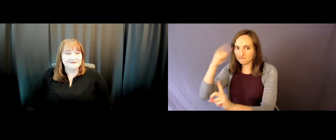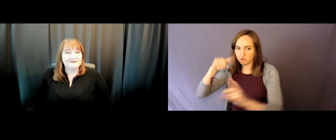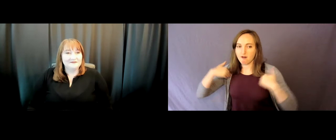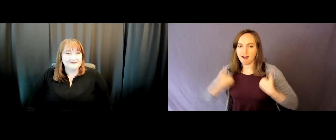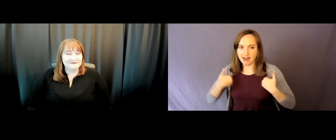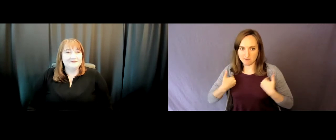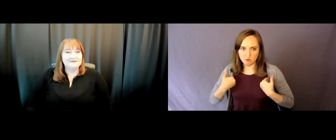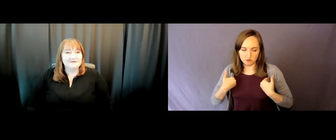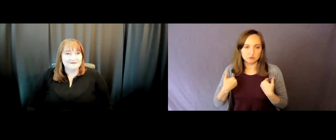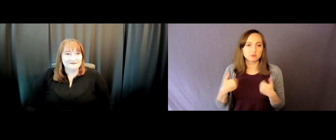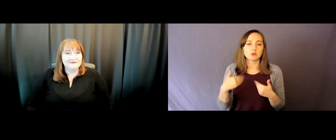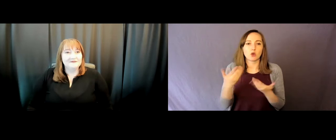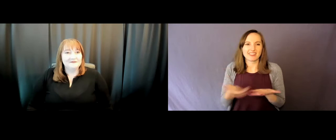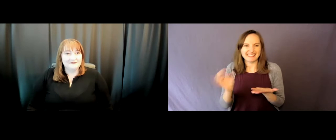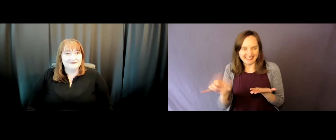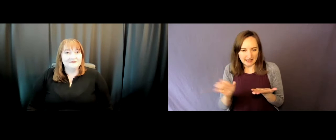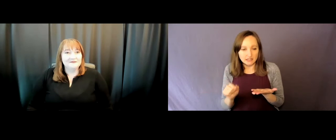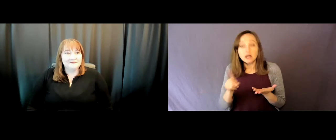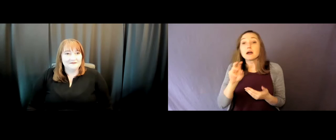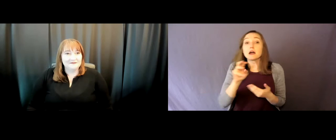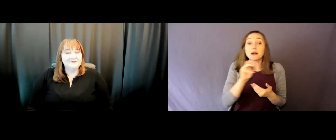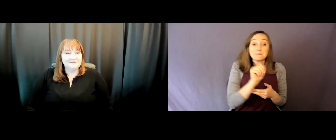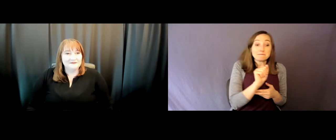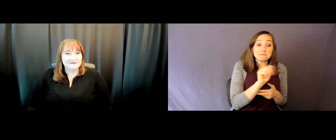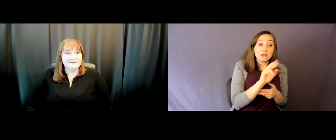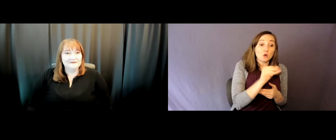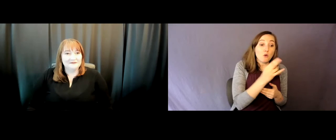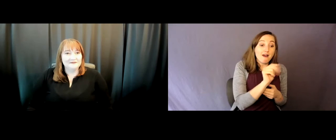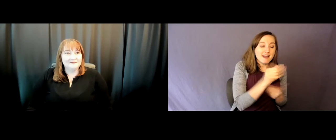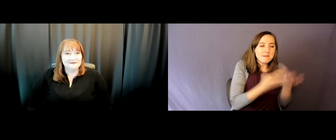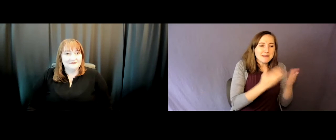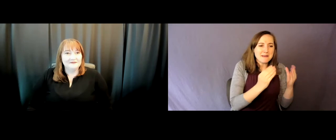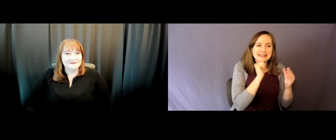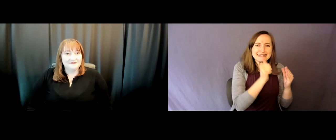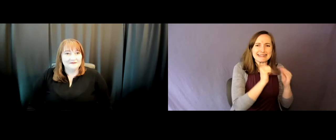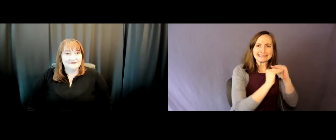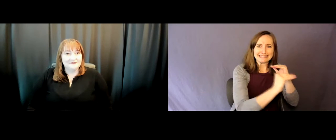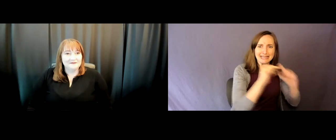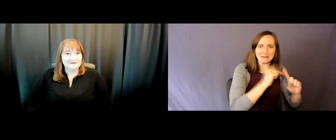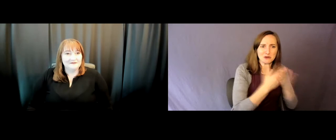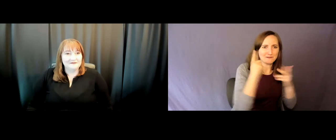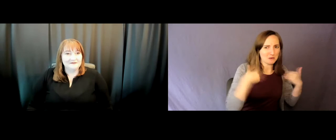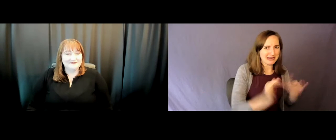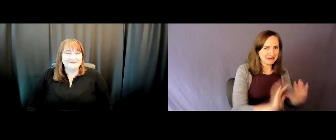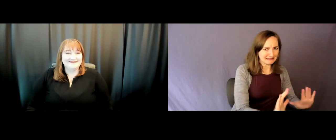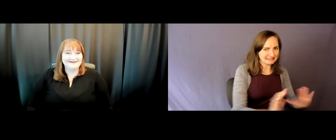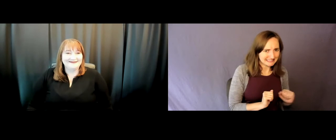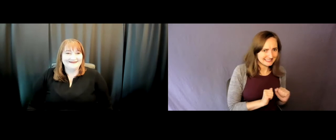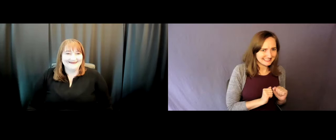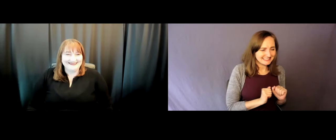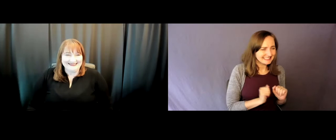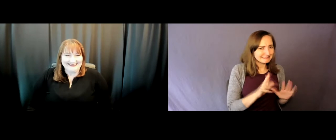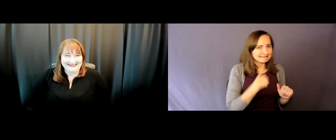or pets, things like that. Marijuana might not be the most stable thing for an animal. Yeah. And